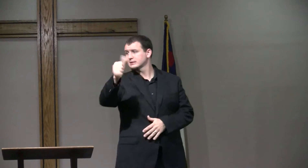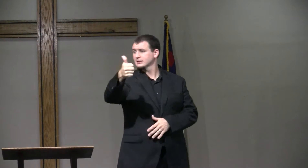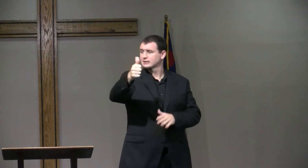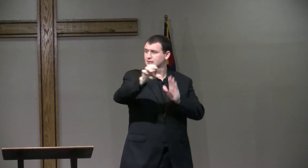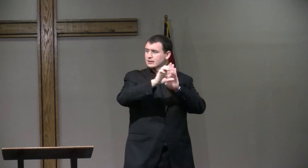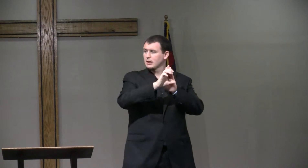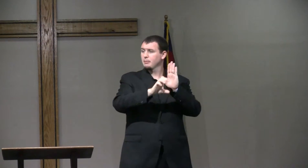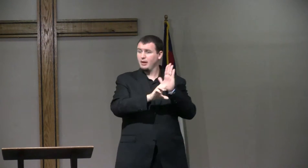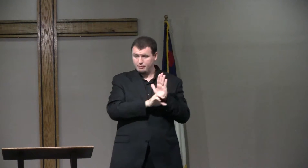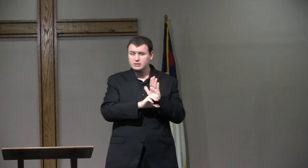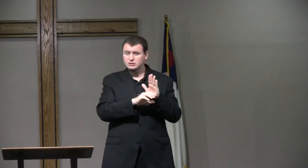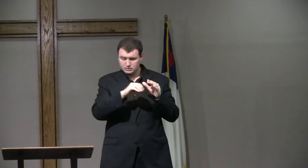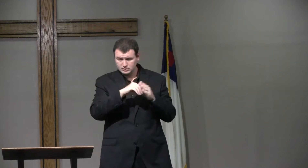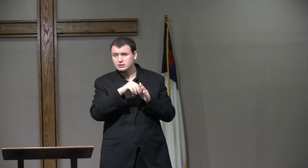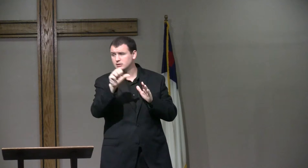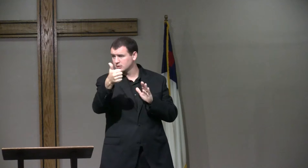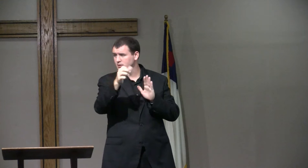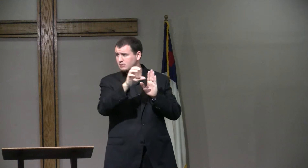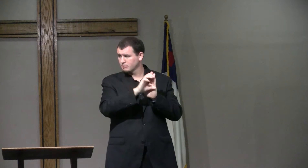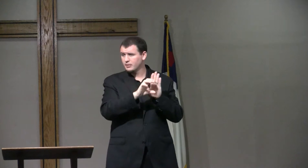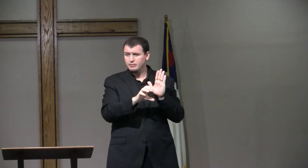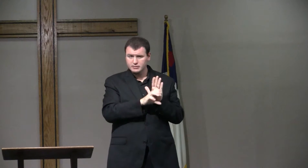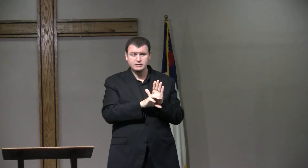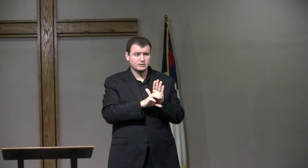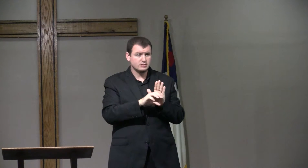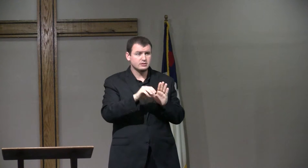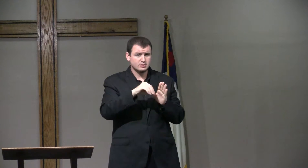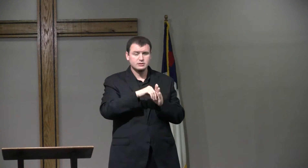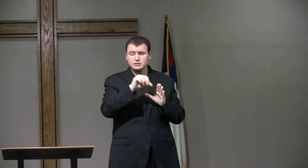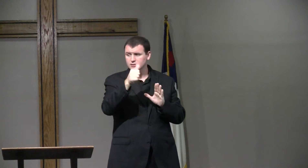it says, "Thou shalt not commit adultery."